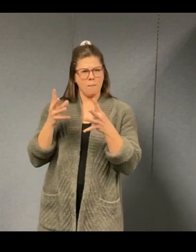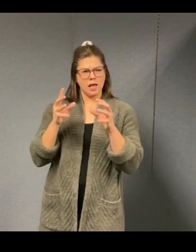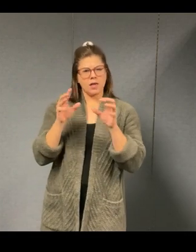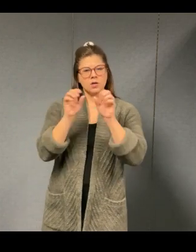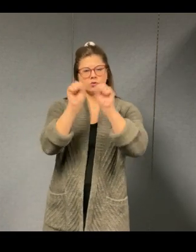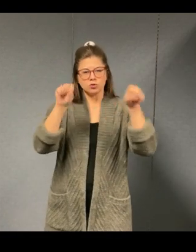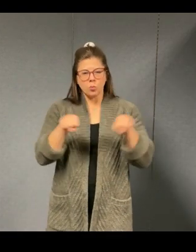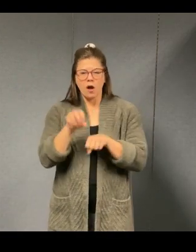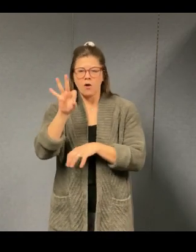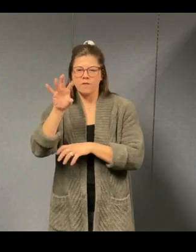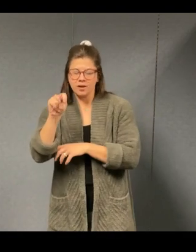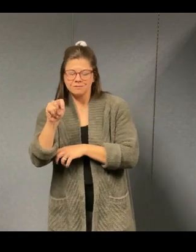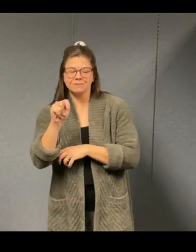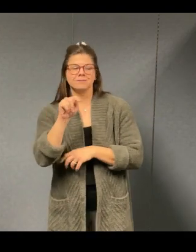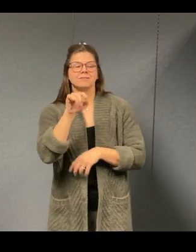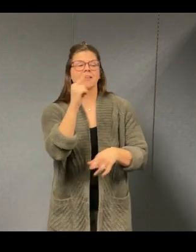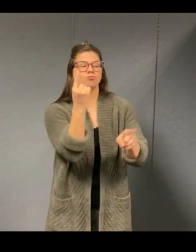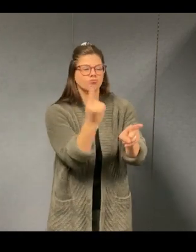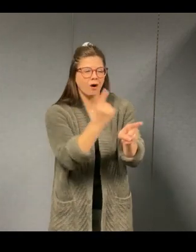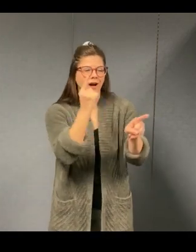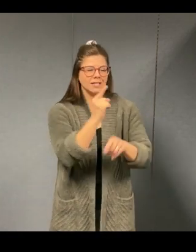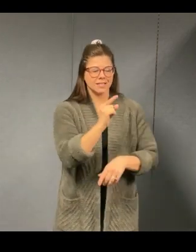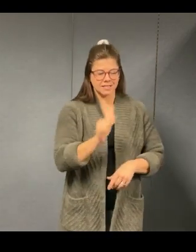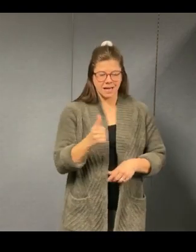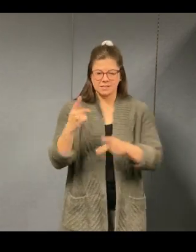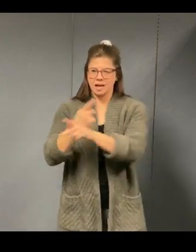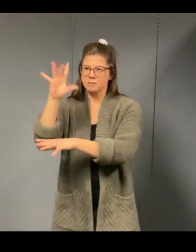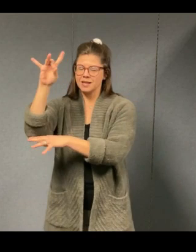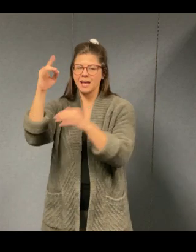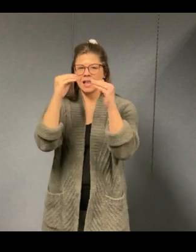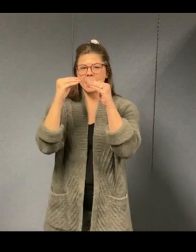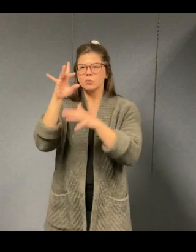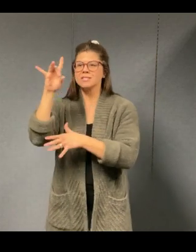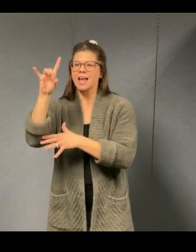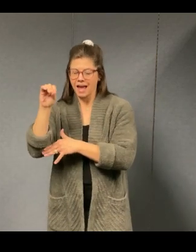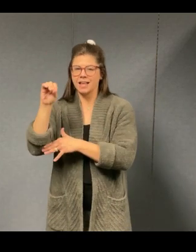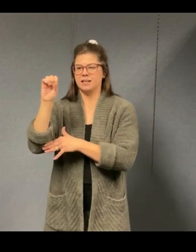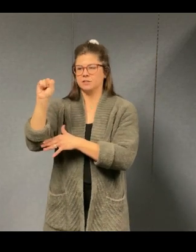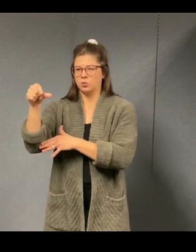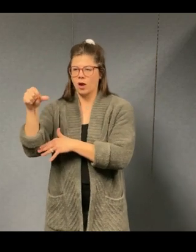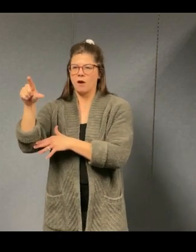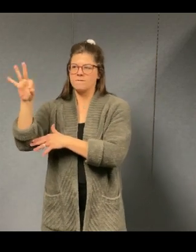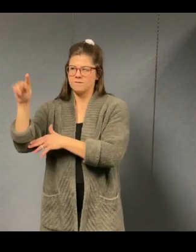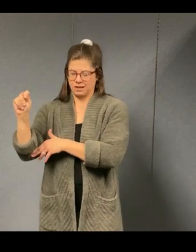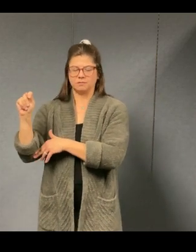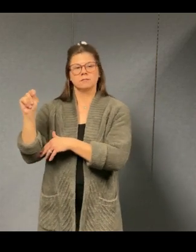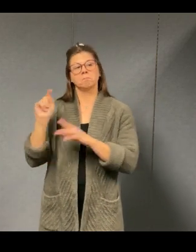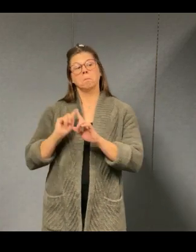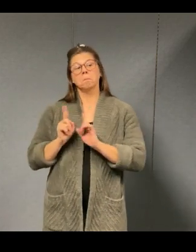That's right. 10 times 8 equals 80 square feet. But, like